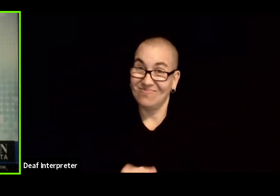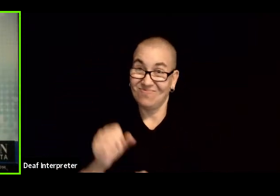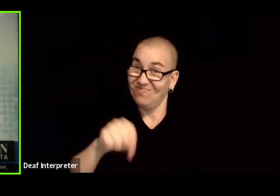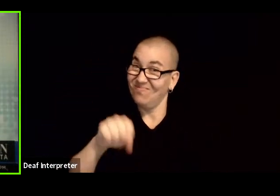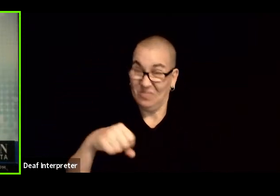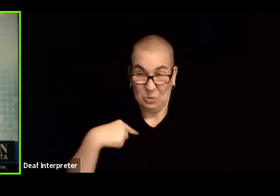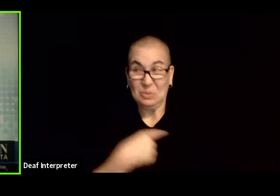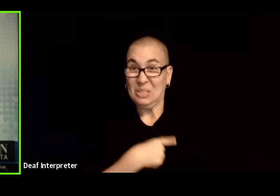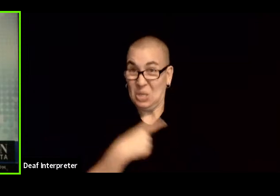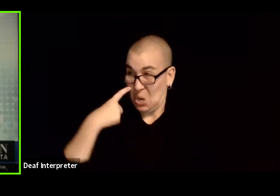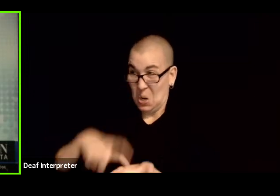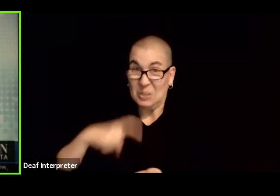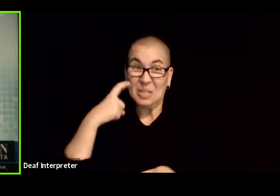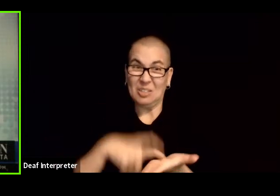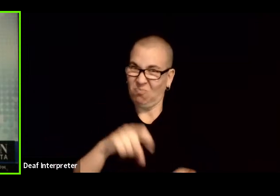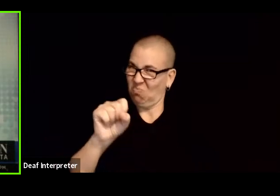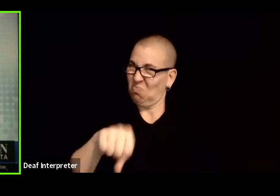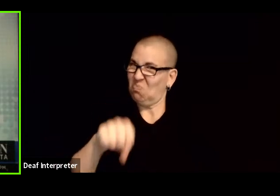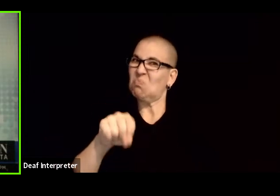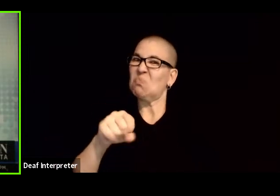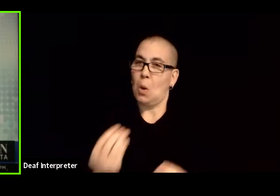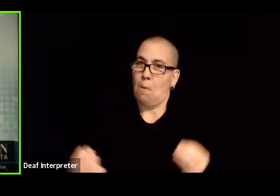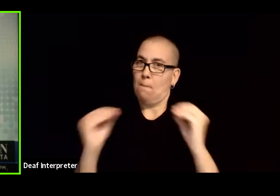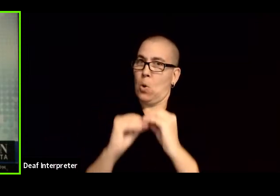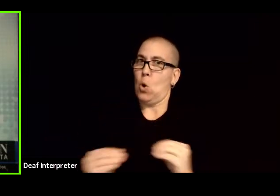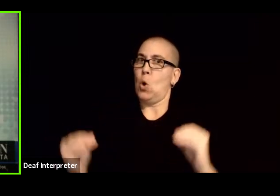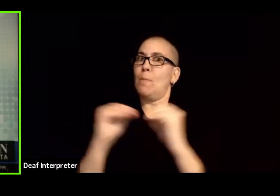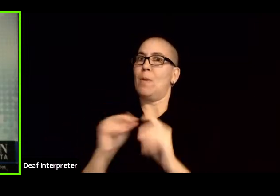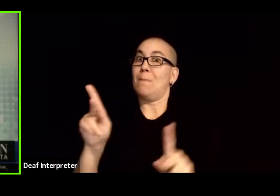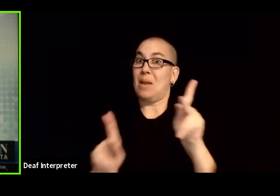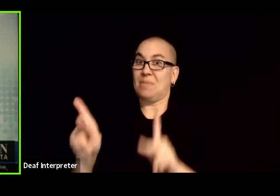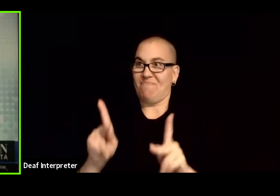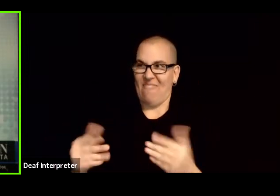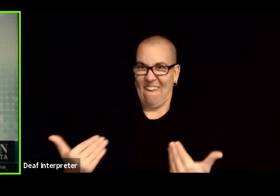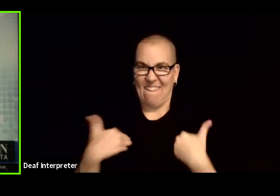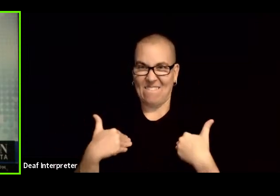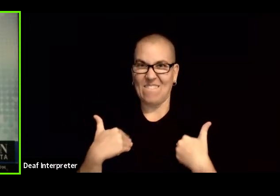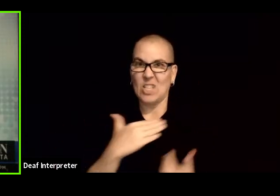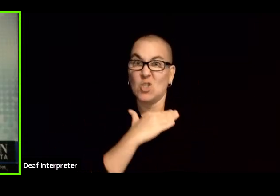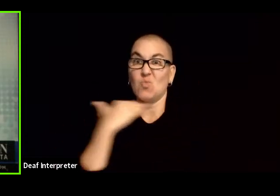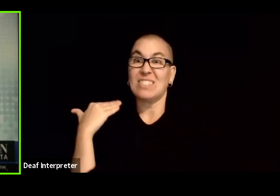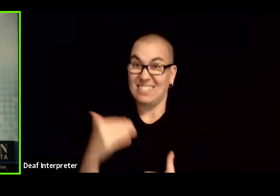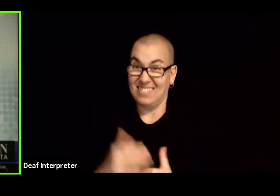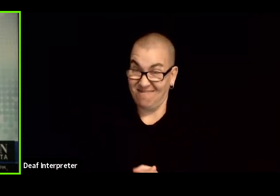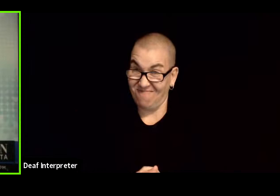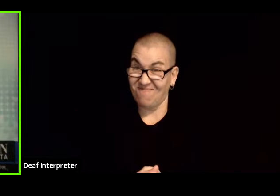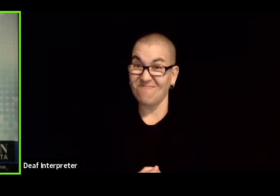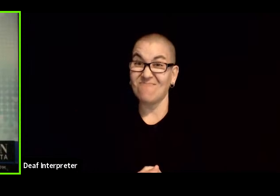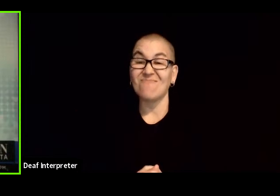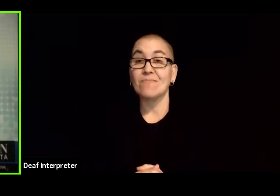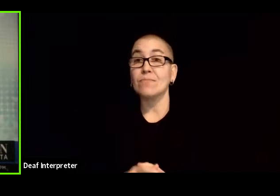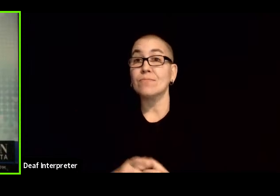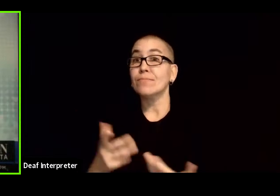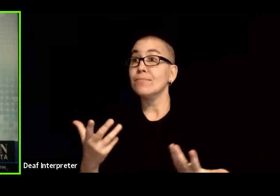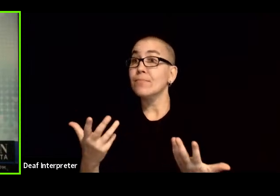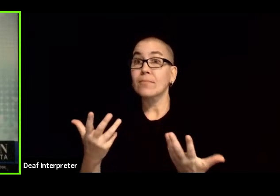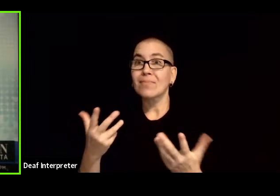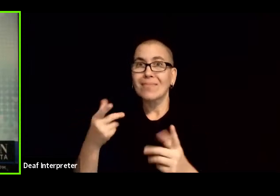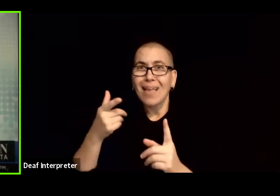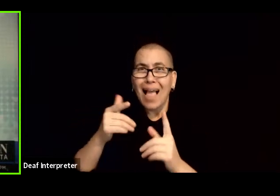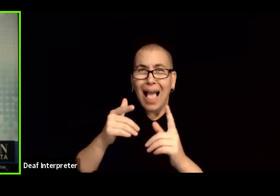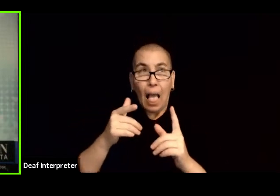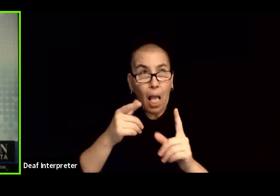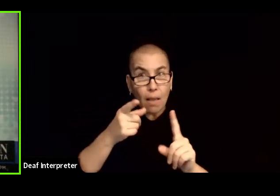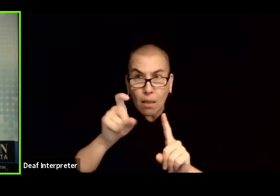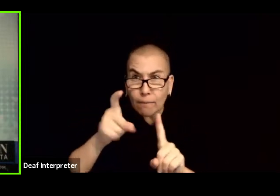in my remarks, that is happening not because of exposures in the workplace, but rather because of exposures in the